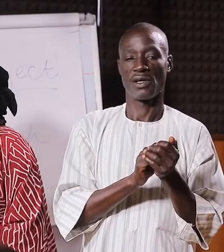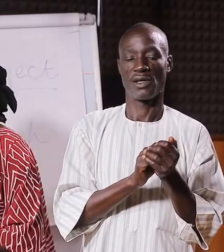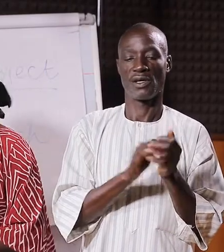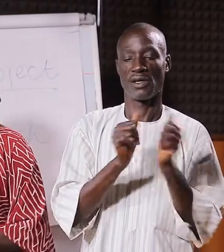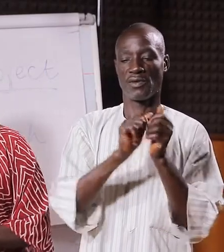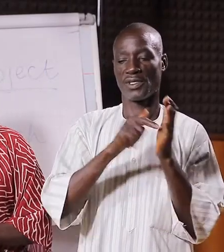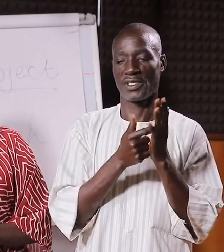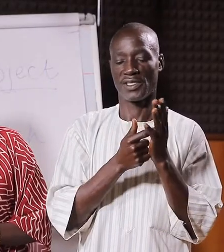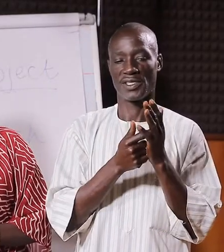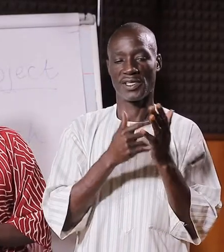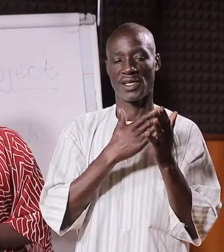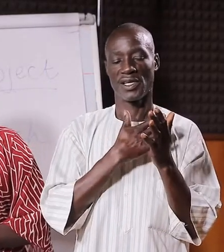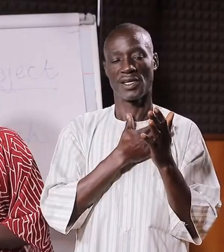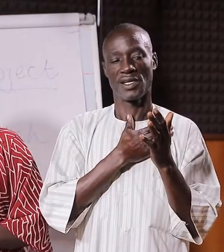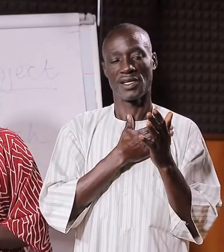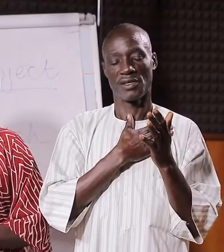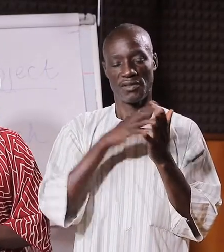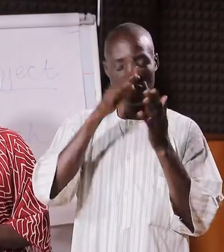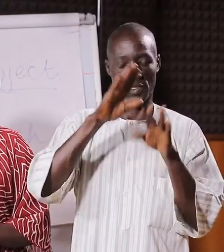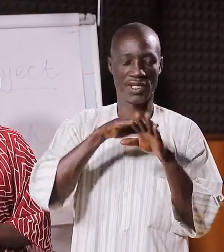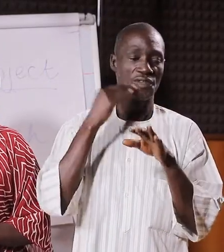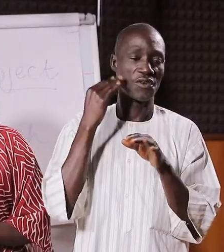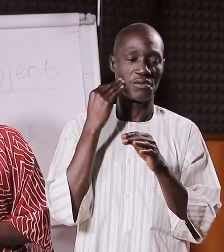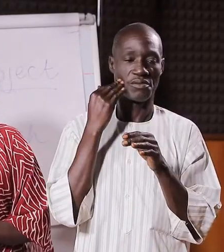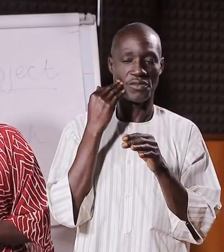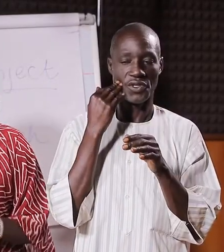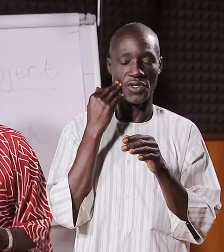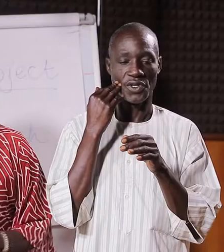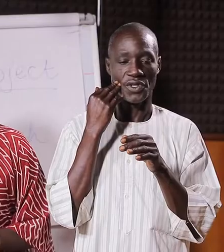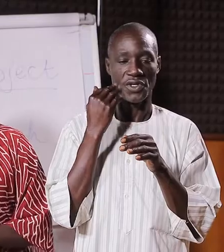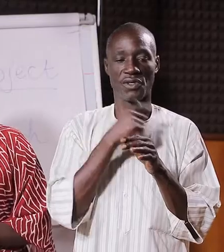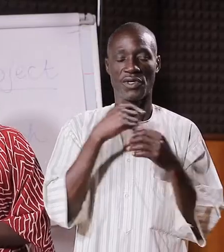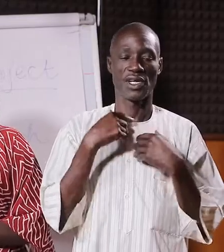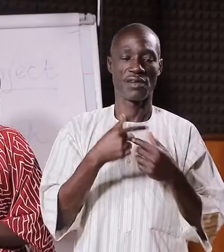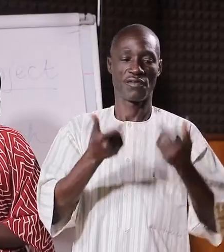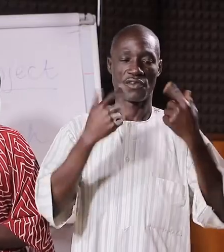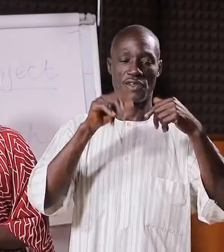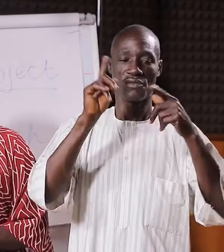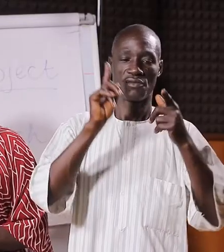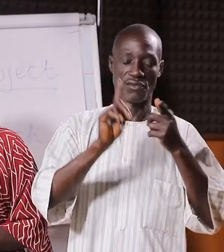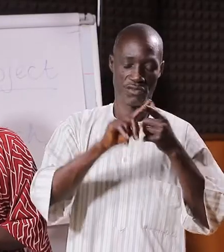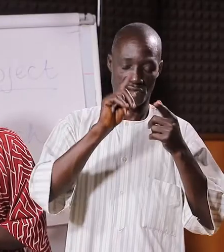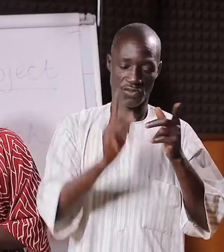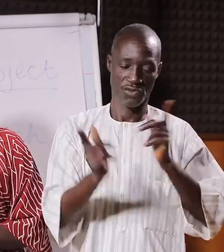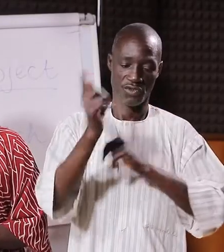With this, my viewers at home, we have joyfully come to the end of today's